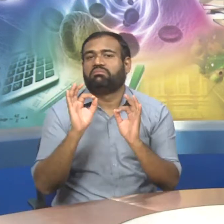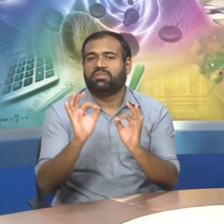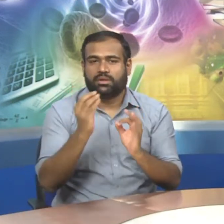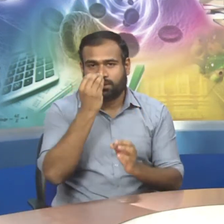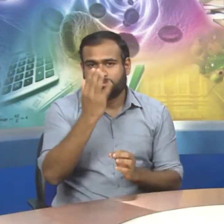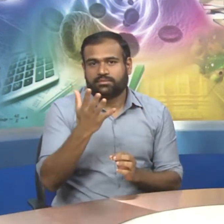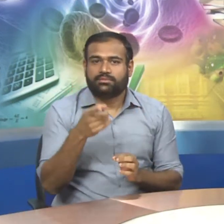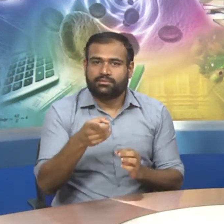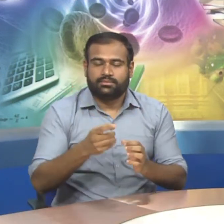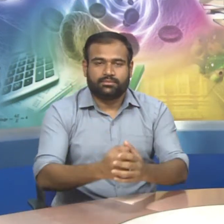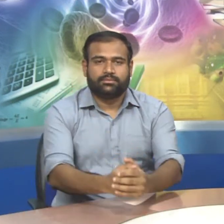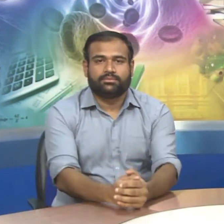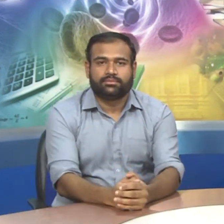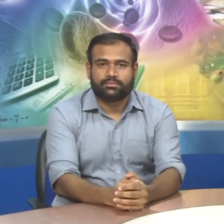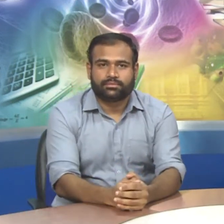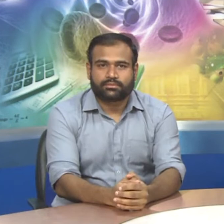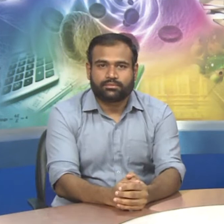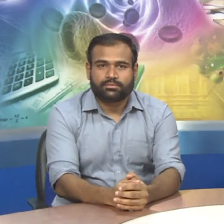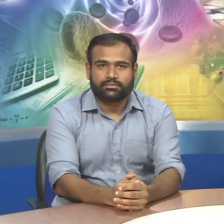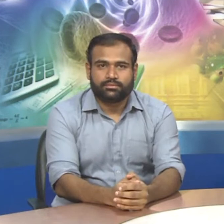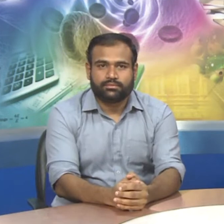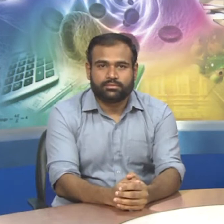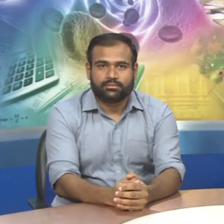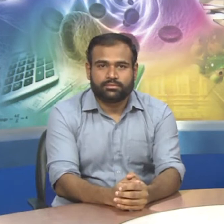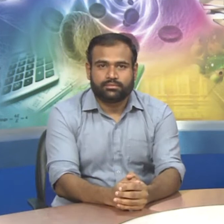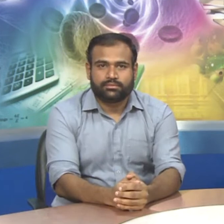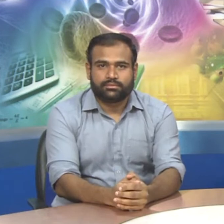It is important that we all understand this.